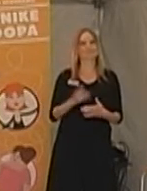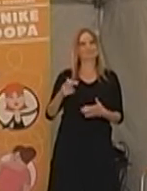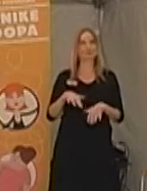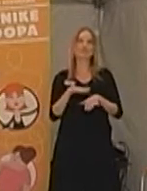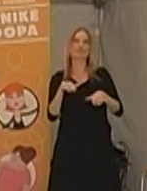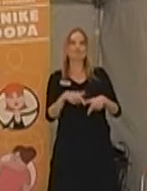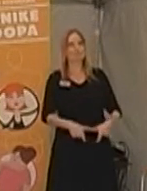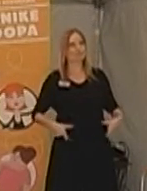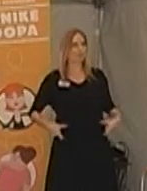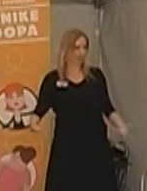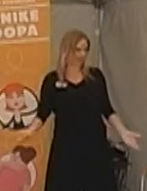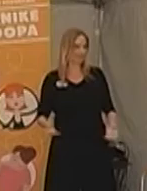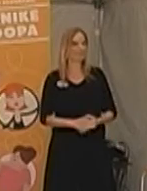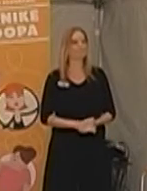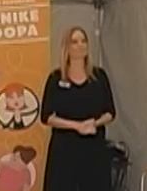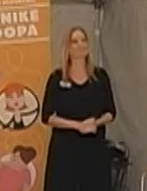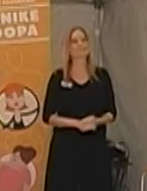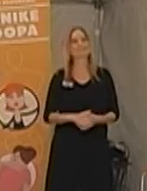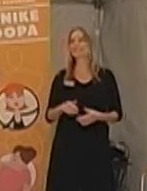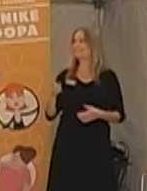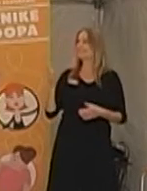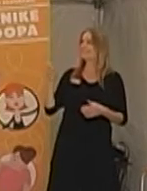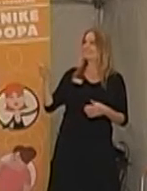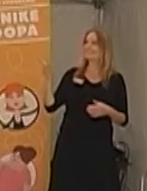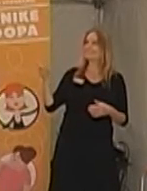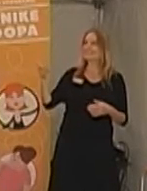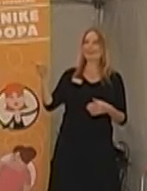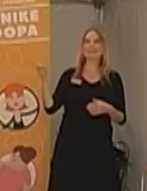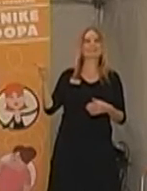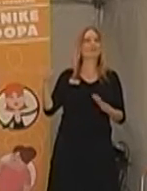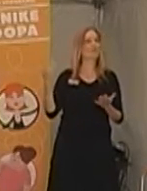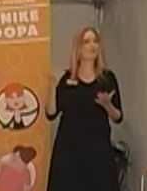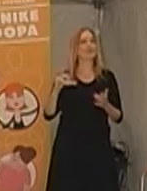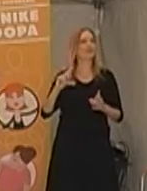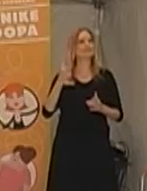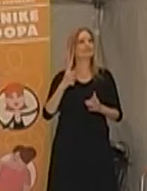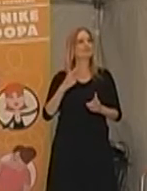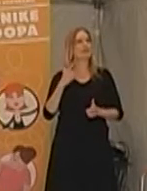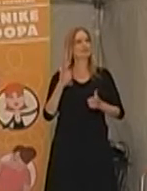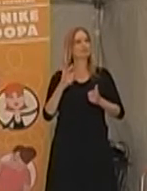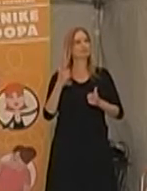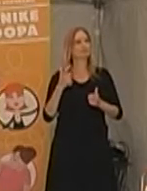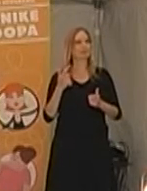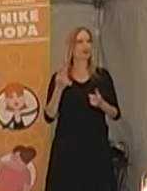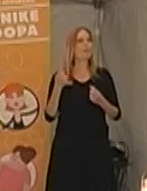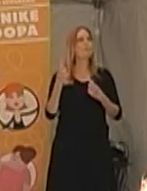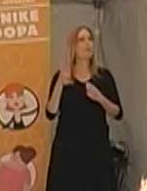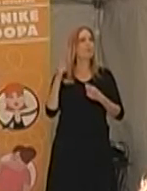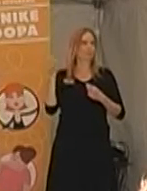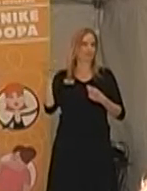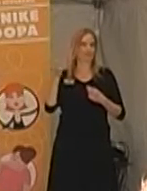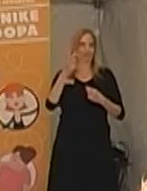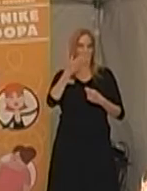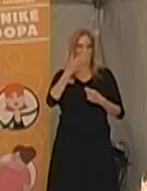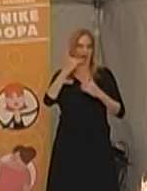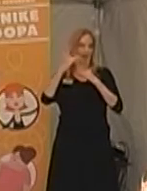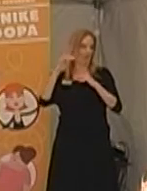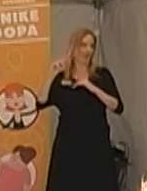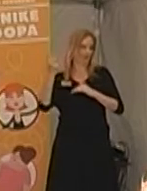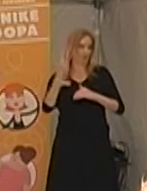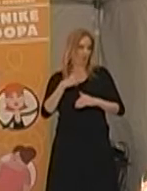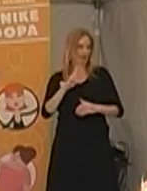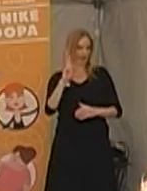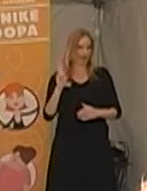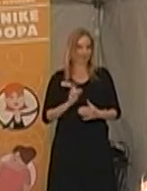suit. It's Mogens Glistrup, the first real pure populist we had in the Nordic area. And the